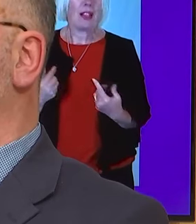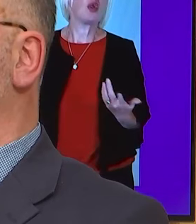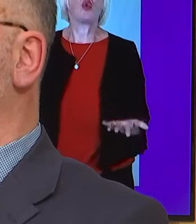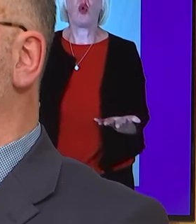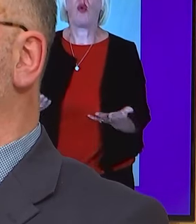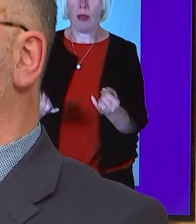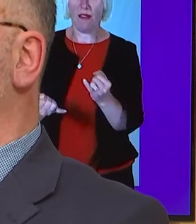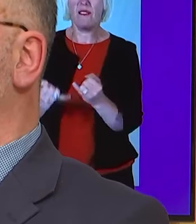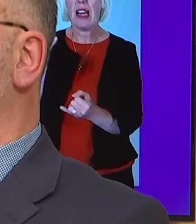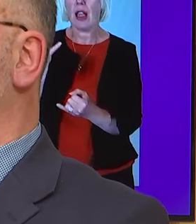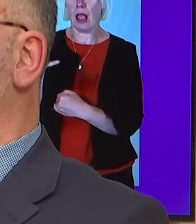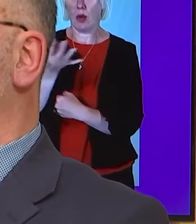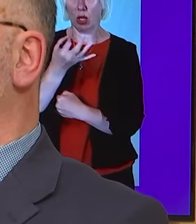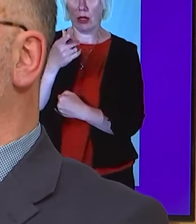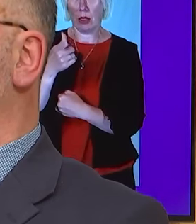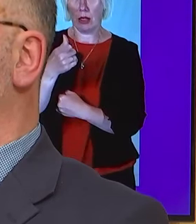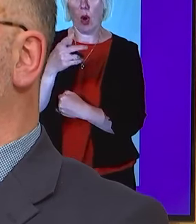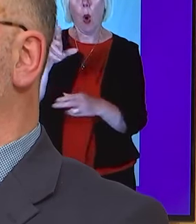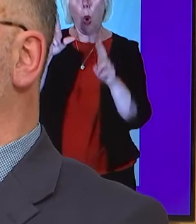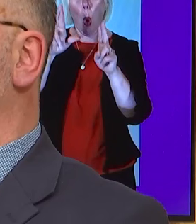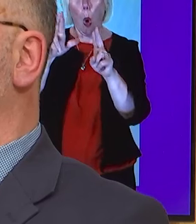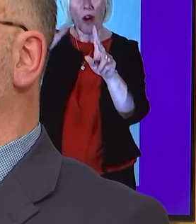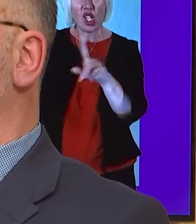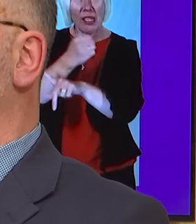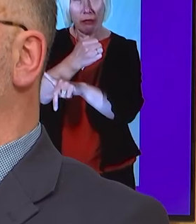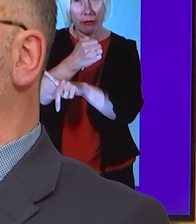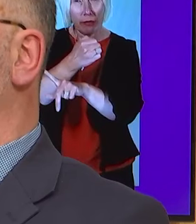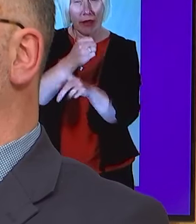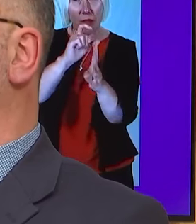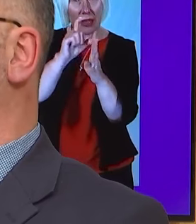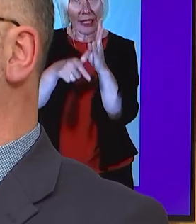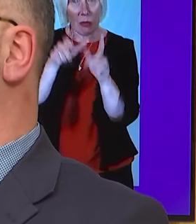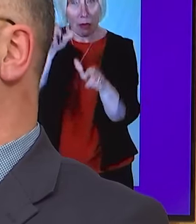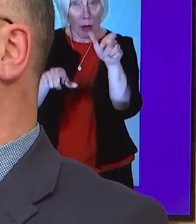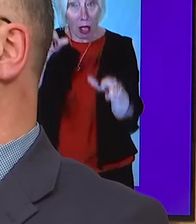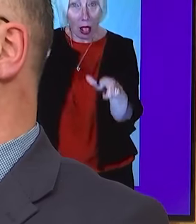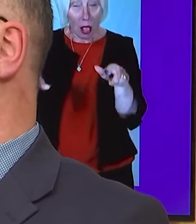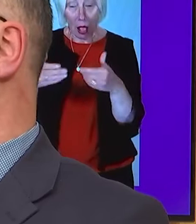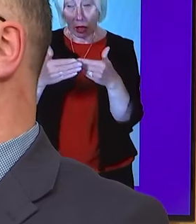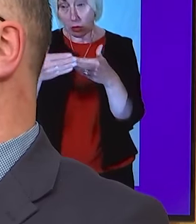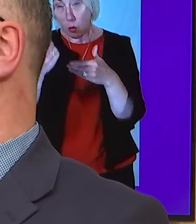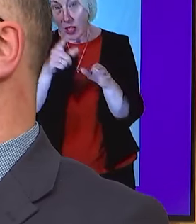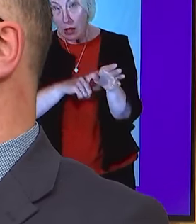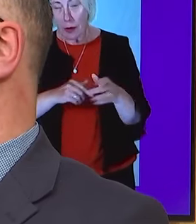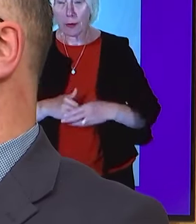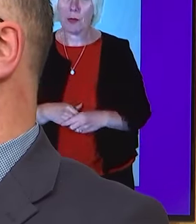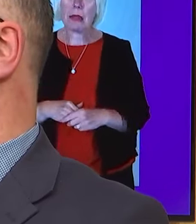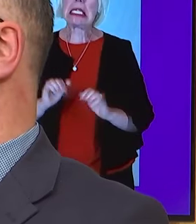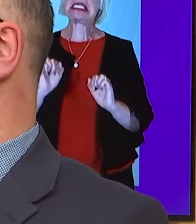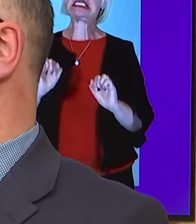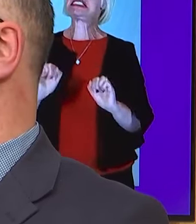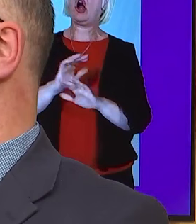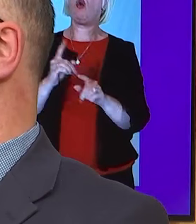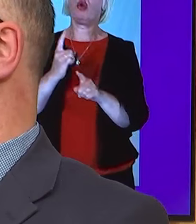final question about what do I hope is achieved for disabled people in the next year. I mean, I'll resist equality, human rights,